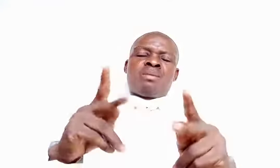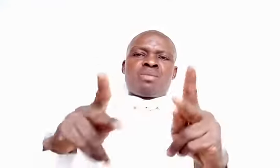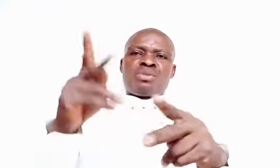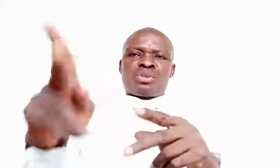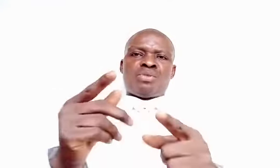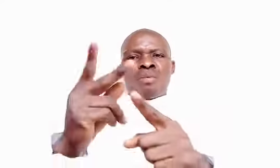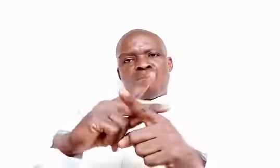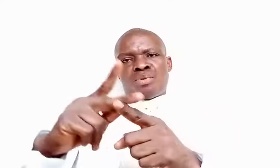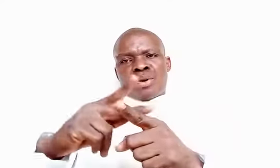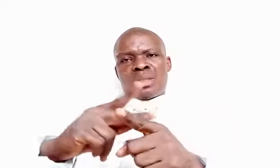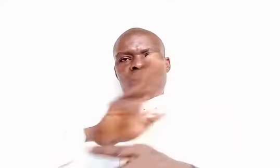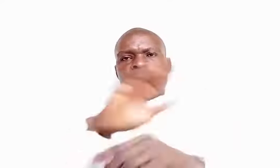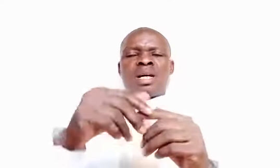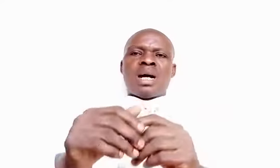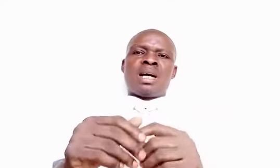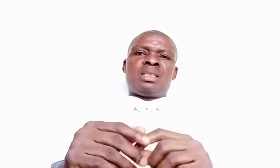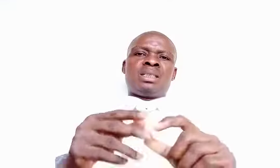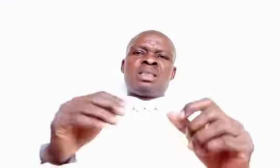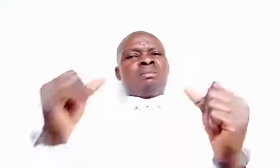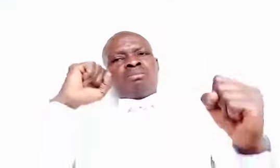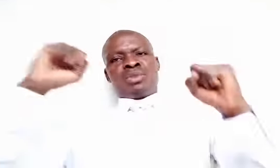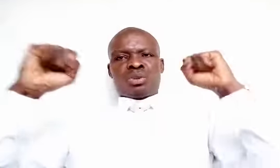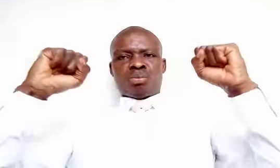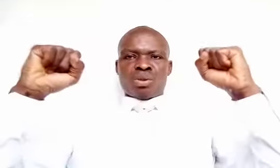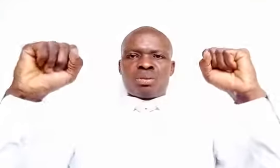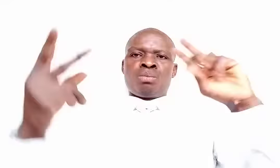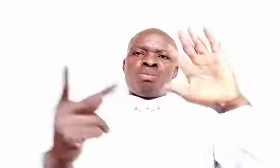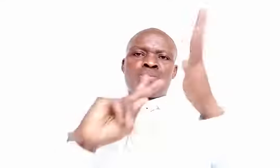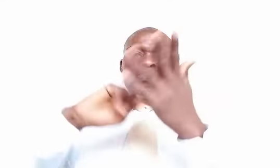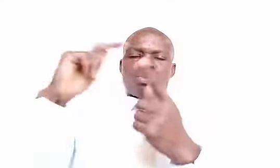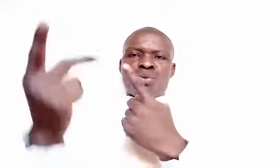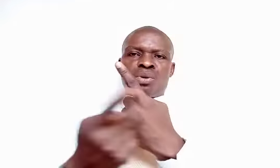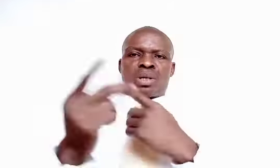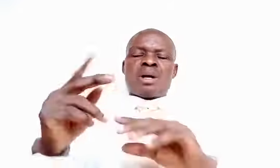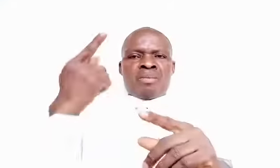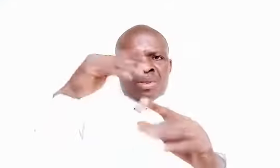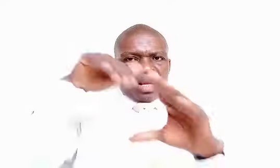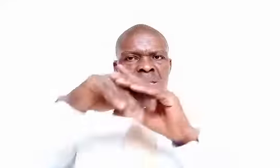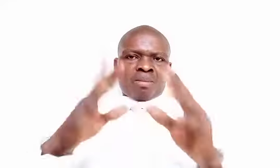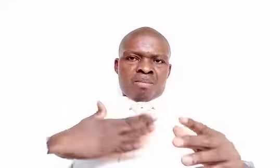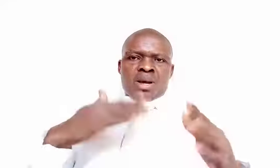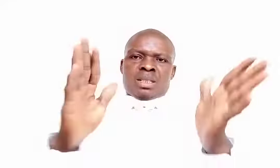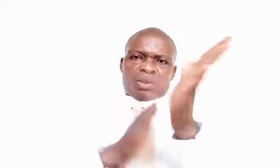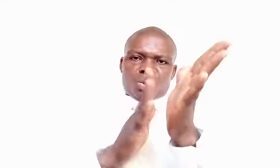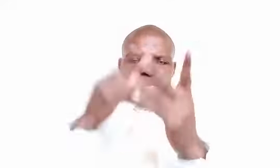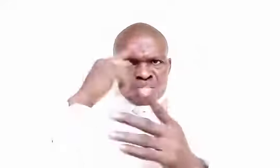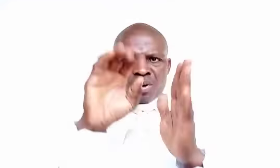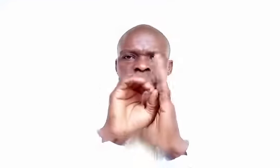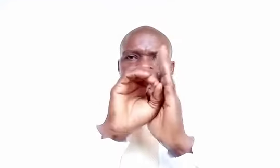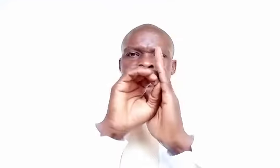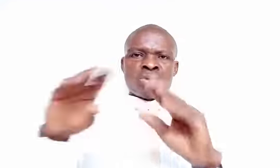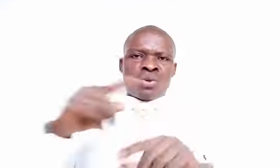and competitions in all schools. In my school, for example, we do not have a